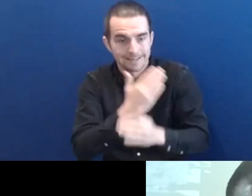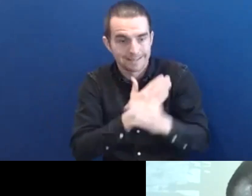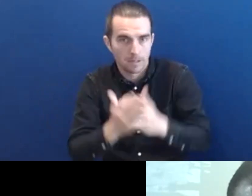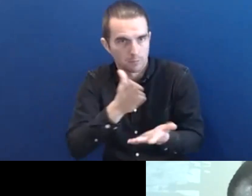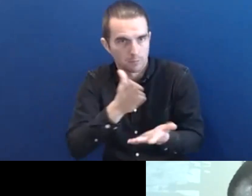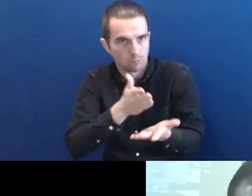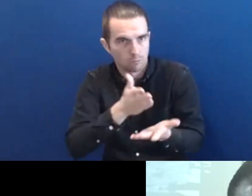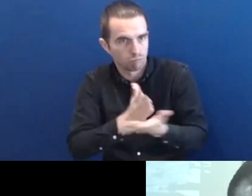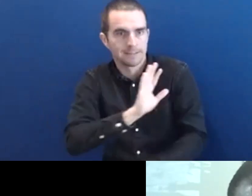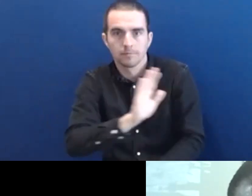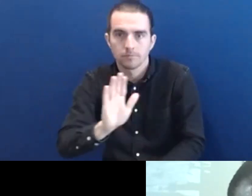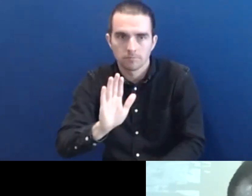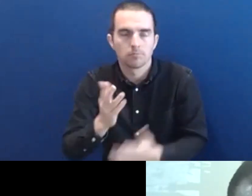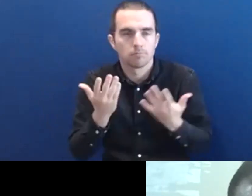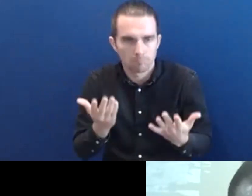domestic